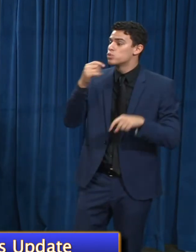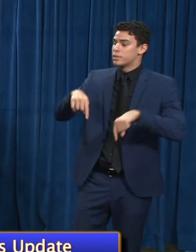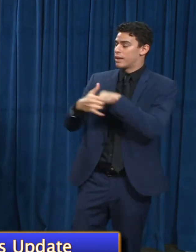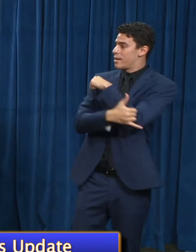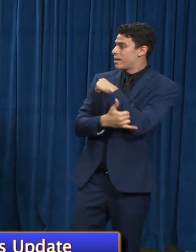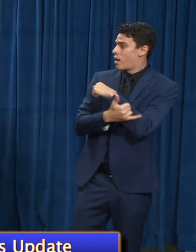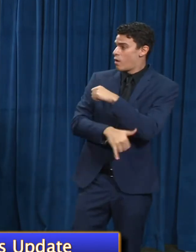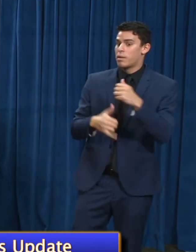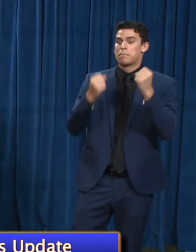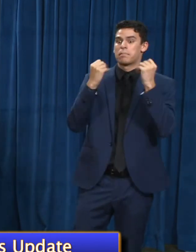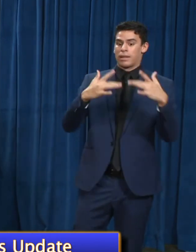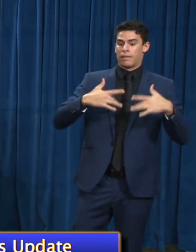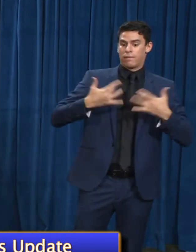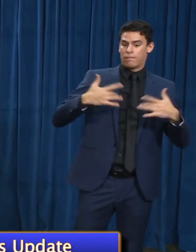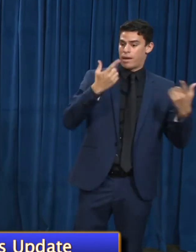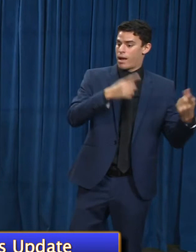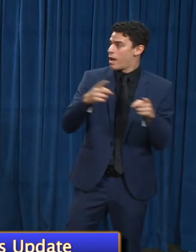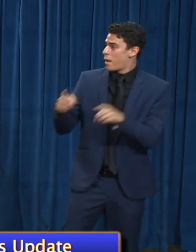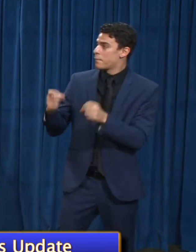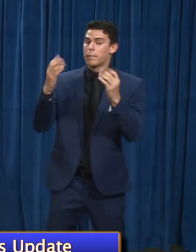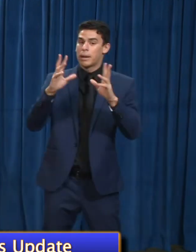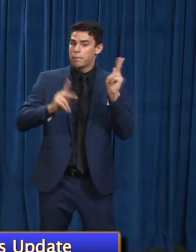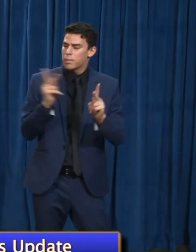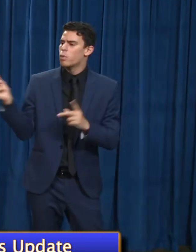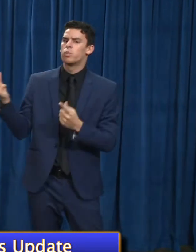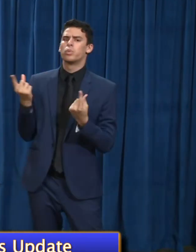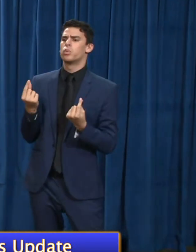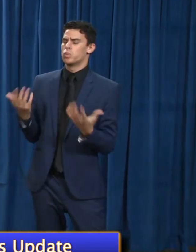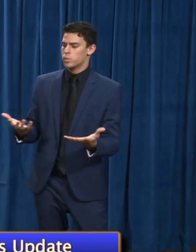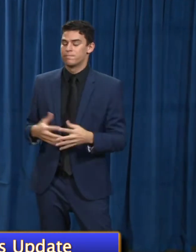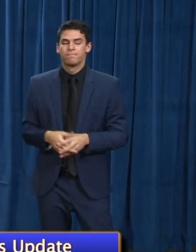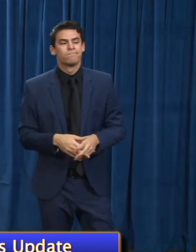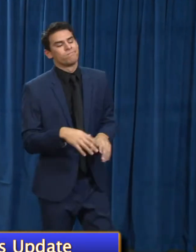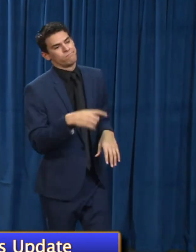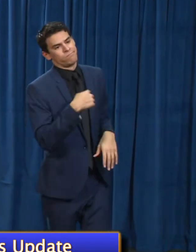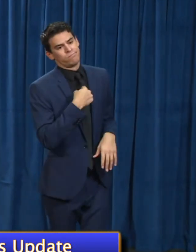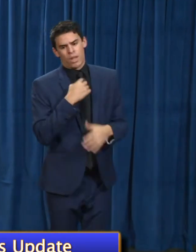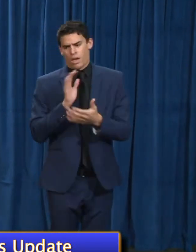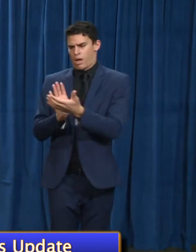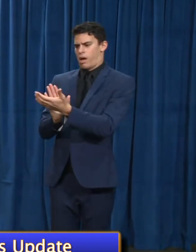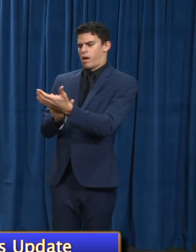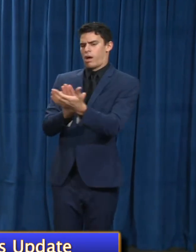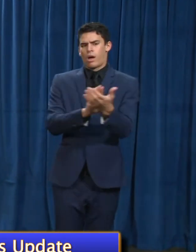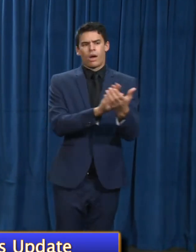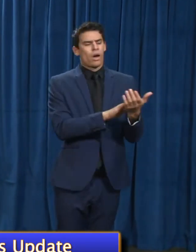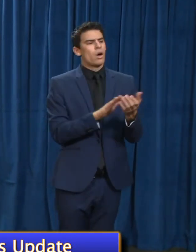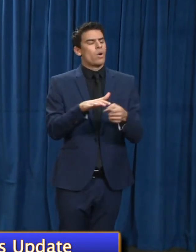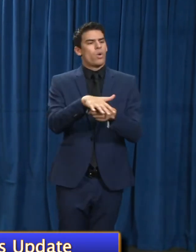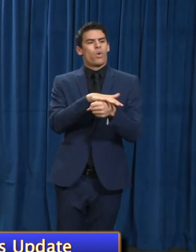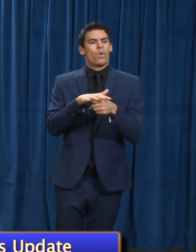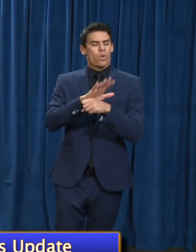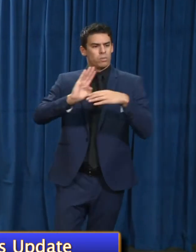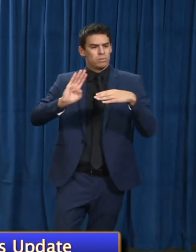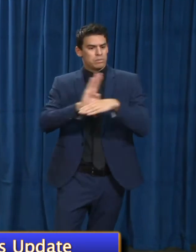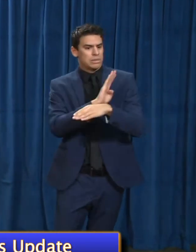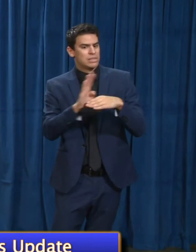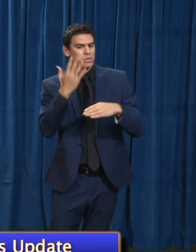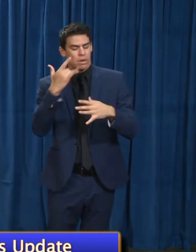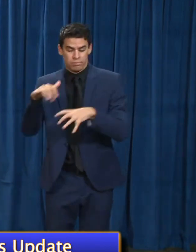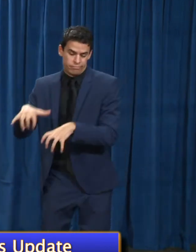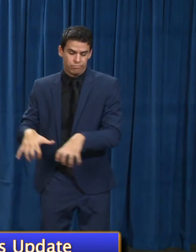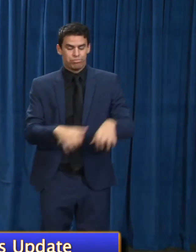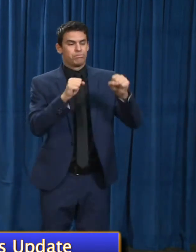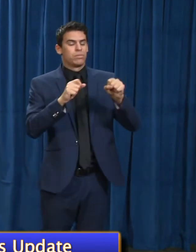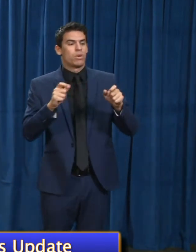here at New Year's? I do applaud the local businesses for taking control